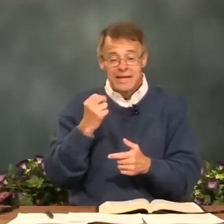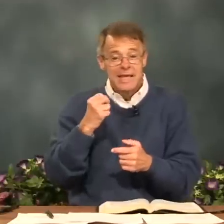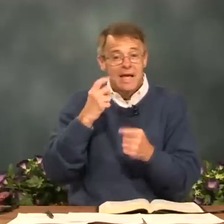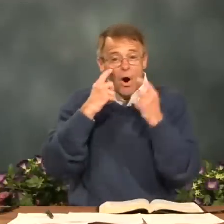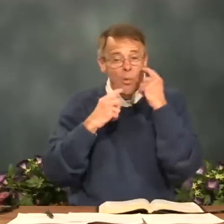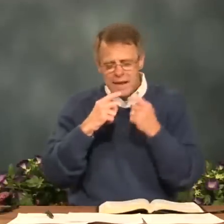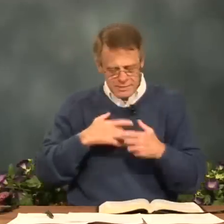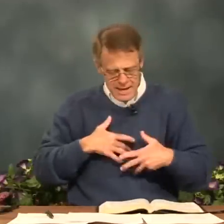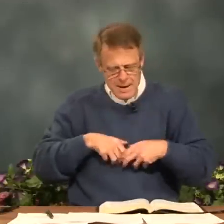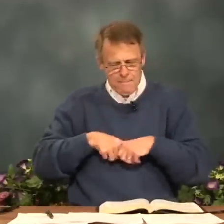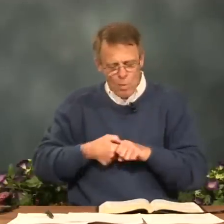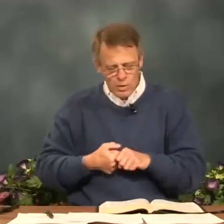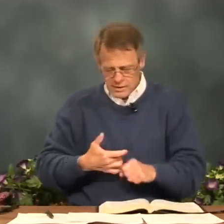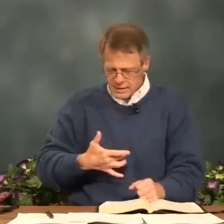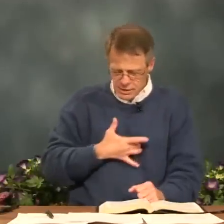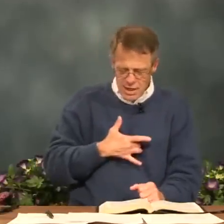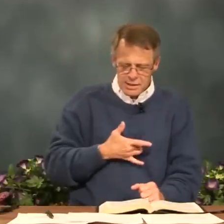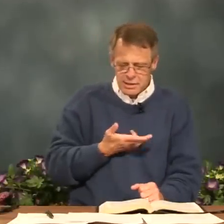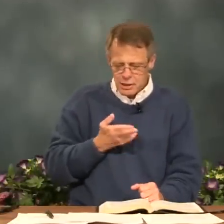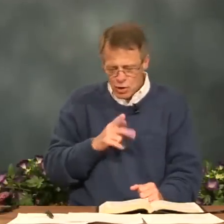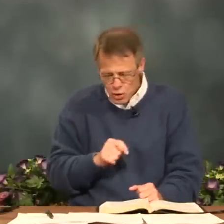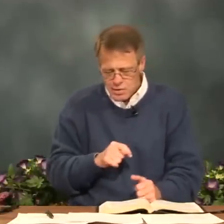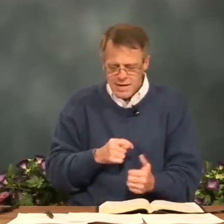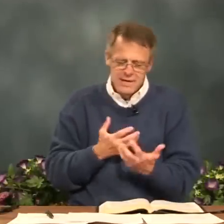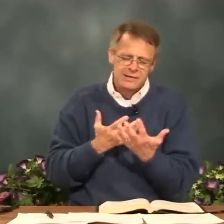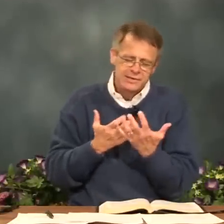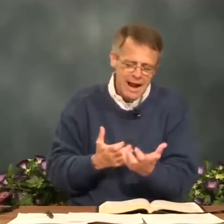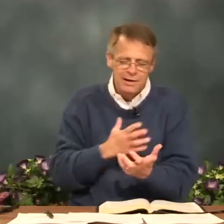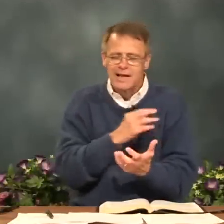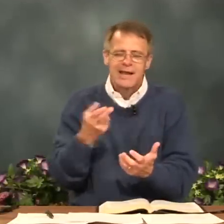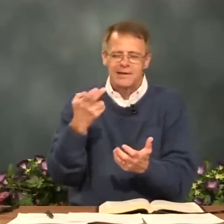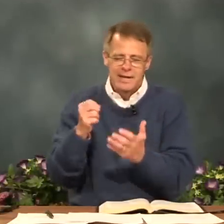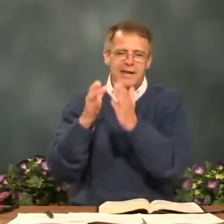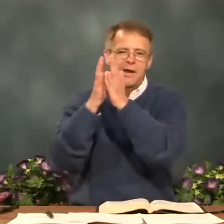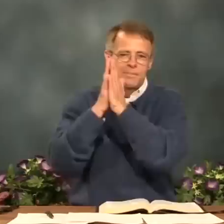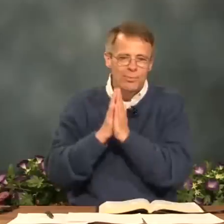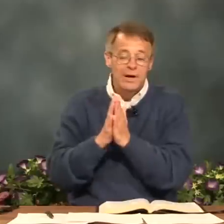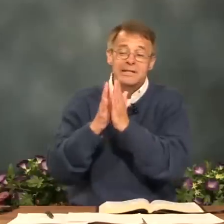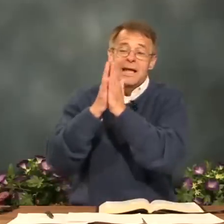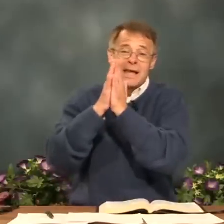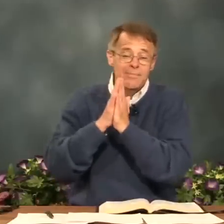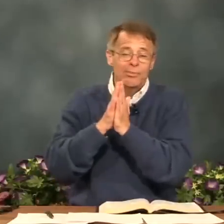he weeps, he mourns, he's touched, he's hurt, he desires, and he prays. He